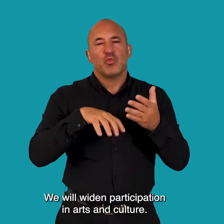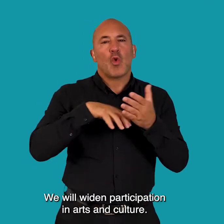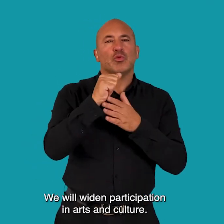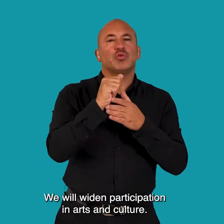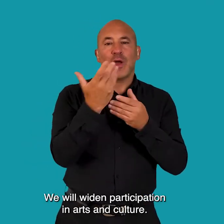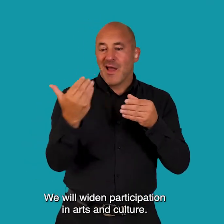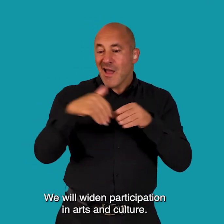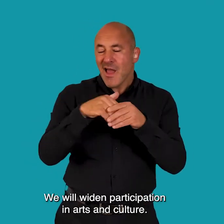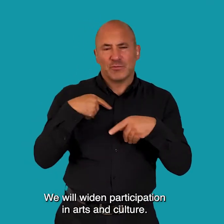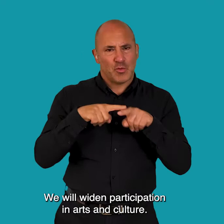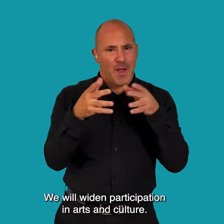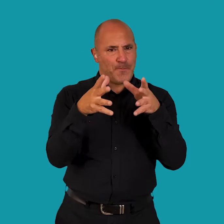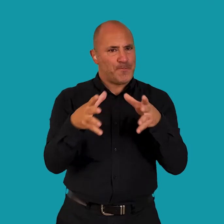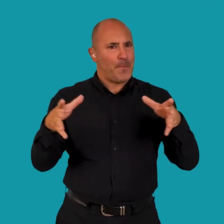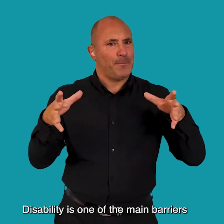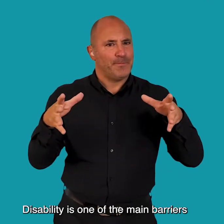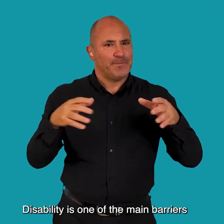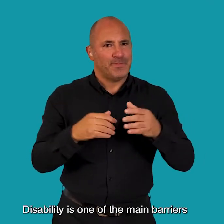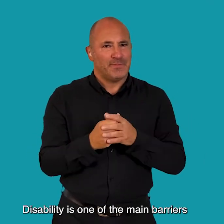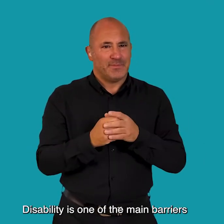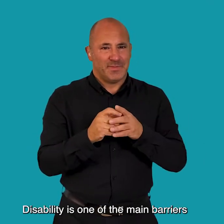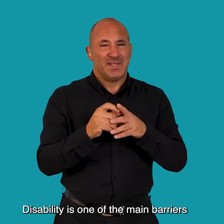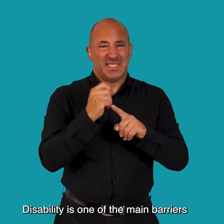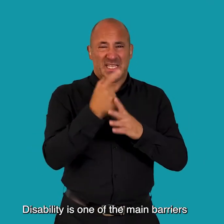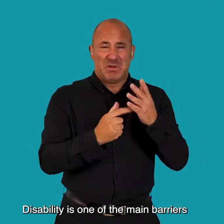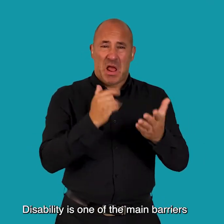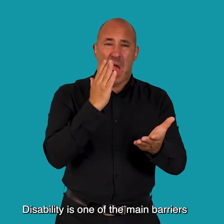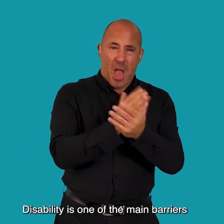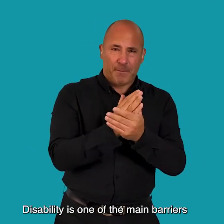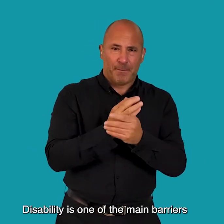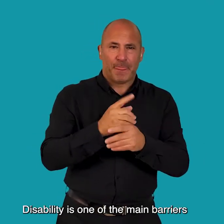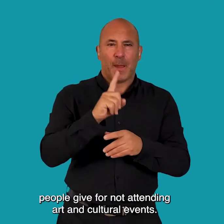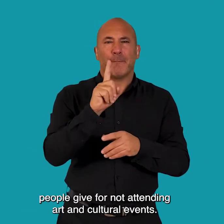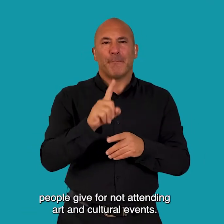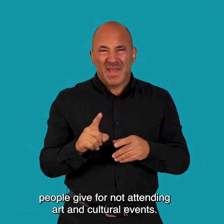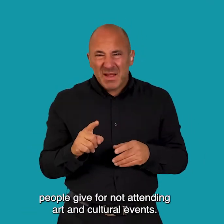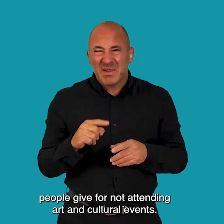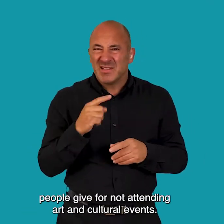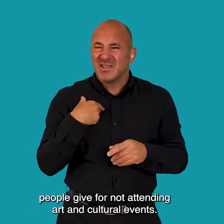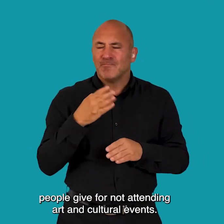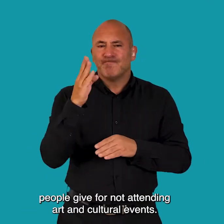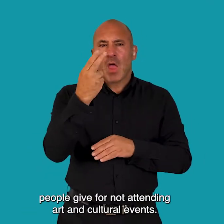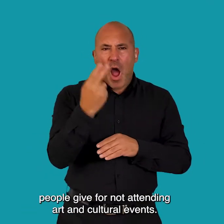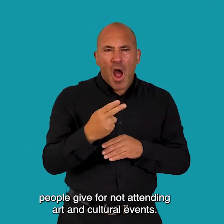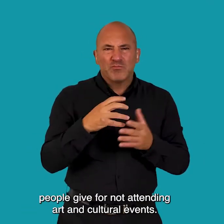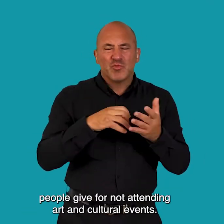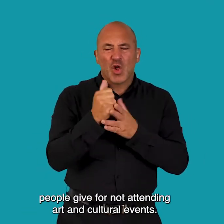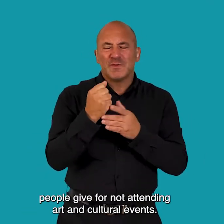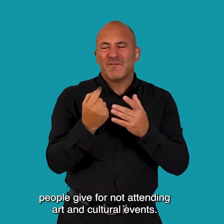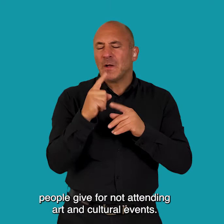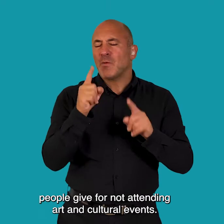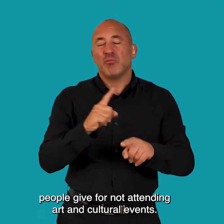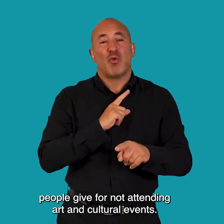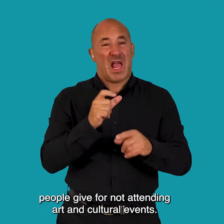in arts and culture. Disability is one of the main barriers people give for not attending art and culture